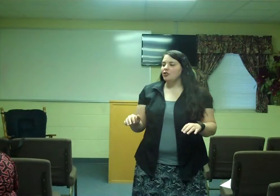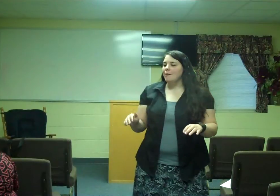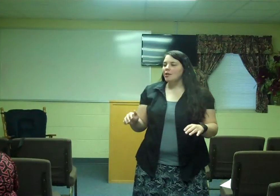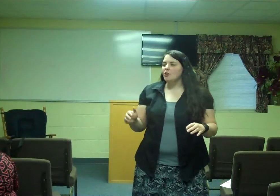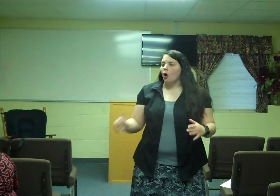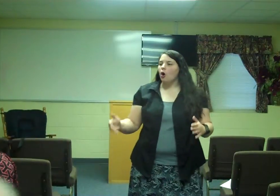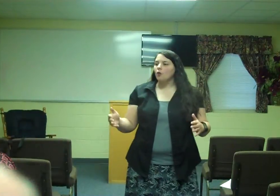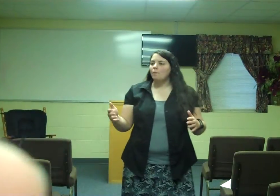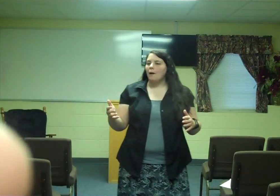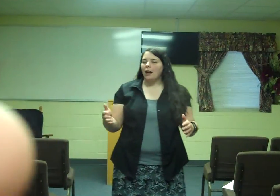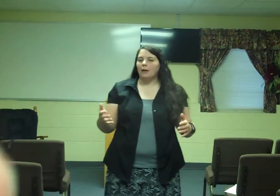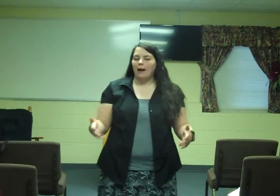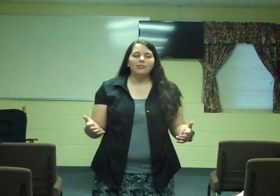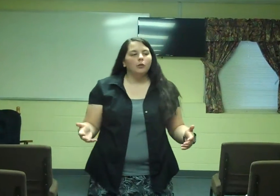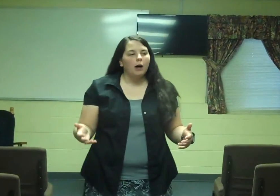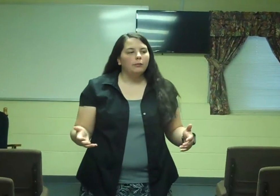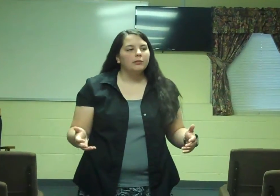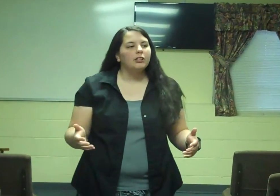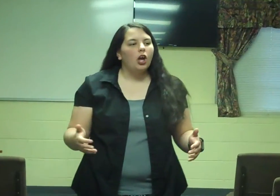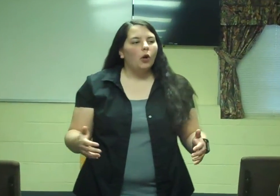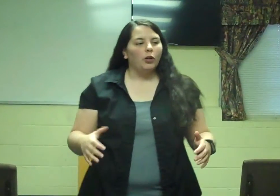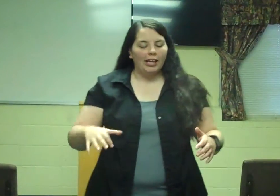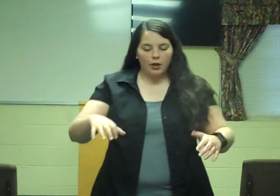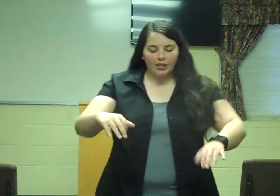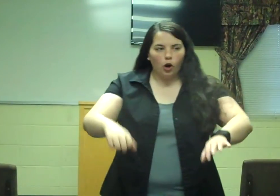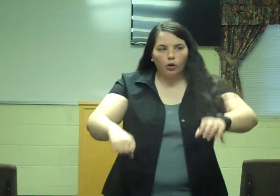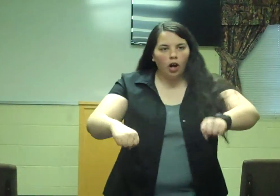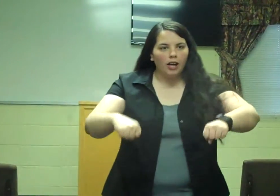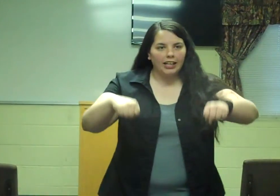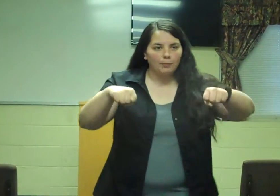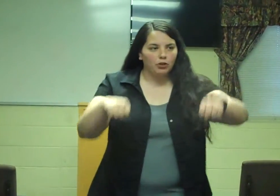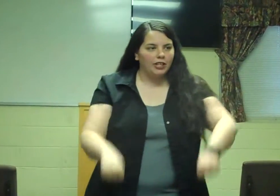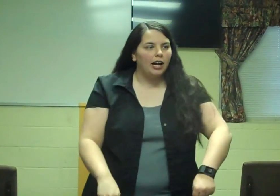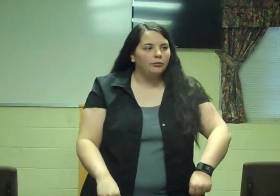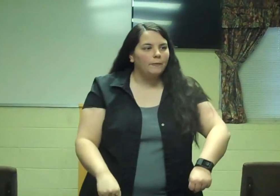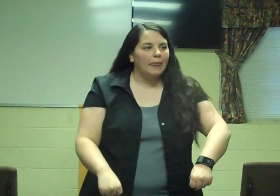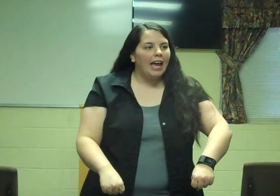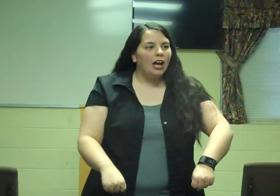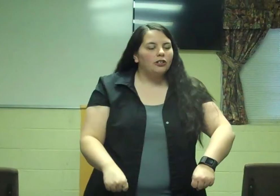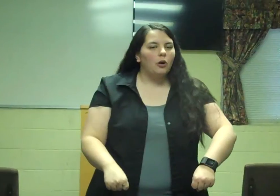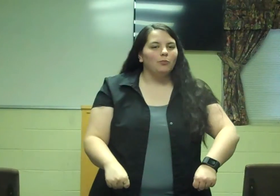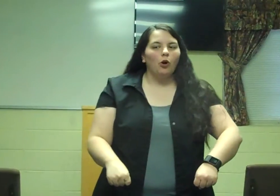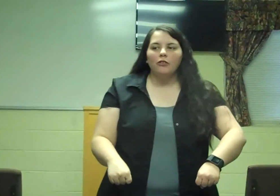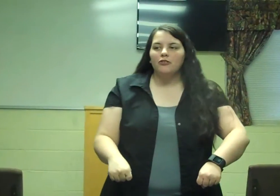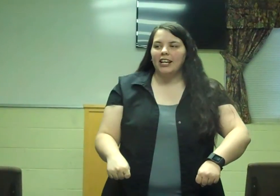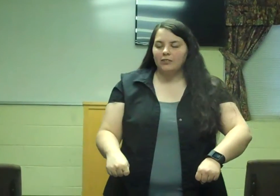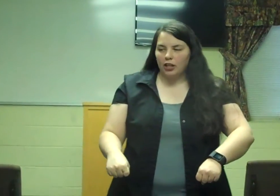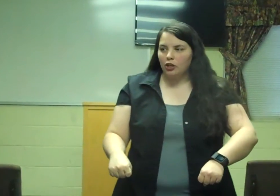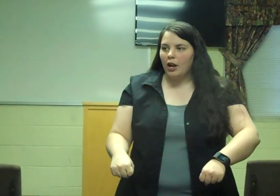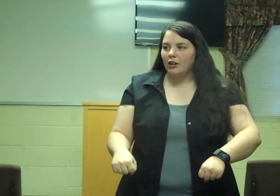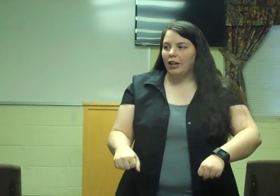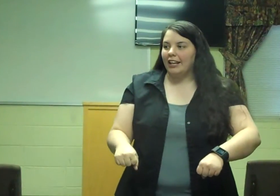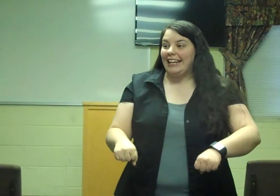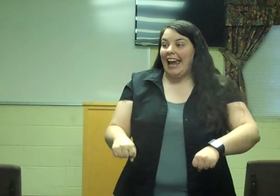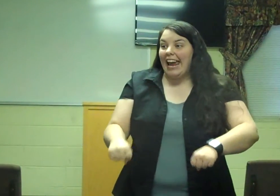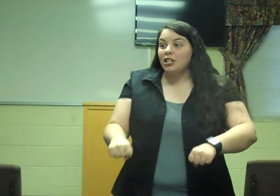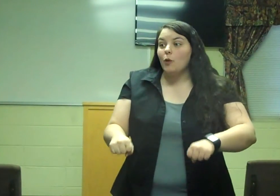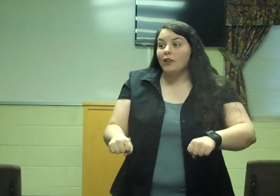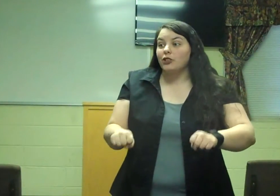Did you remember those old bicycle pumps where you had to hold on and you had to push it down? So it's one of those things you had to can you actually